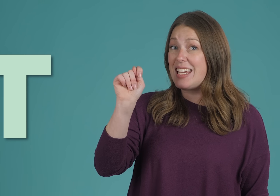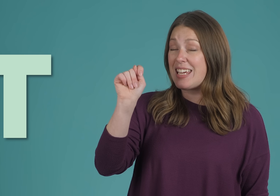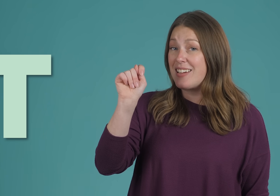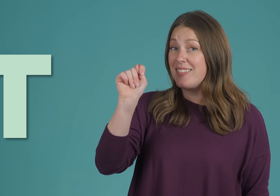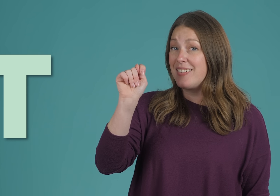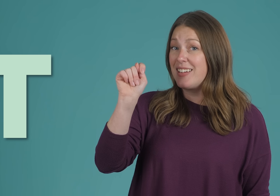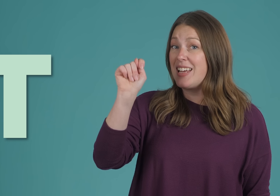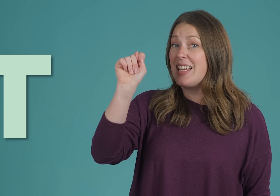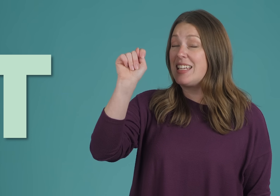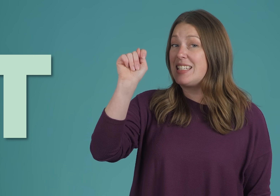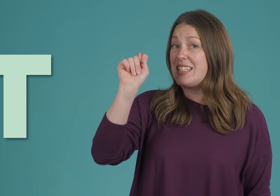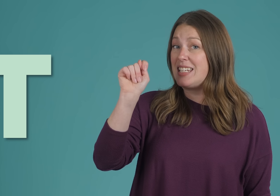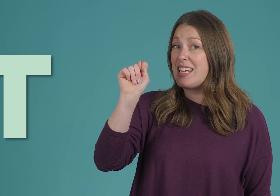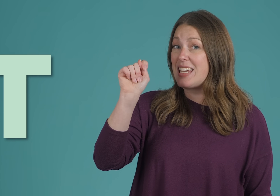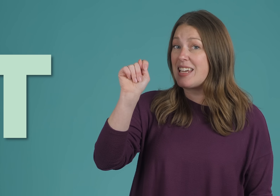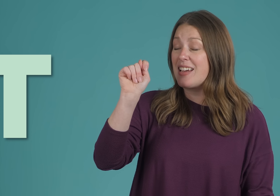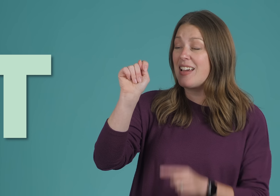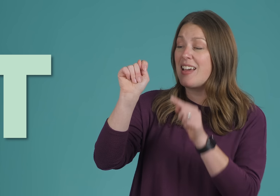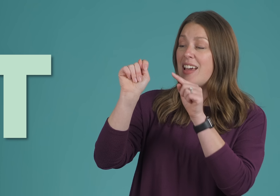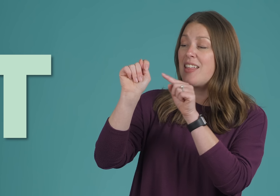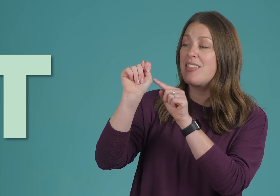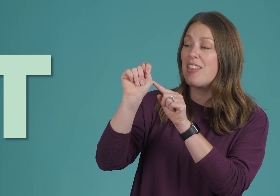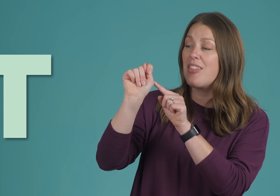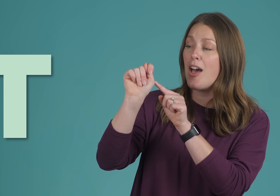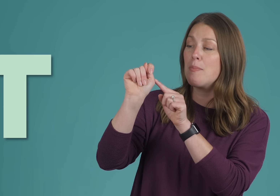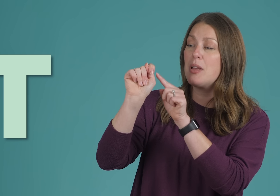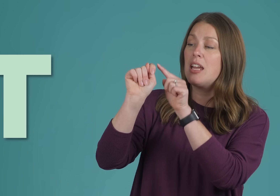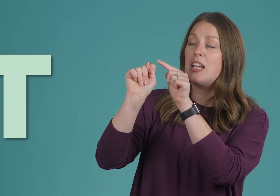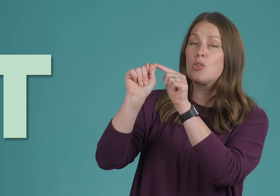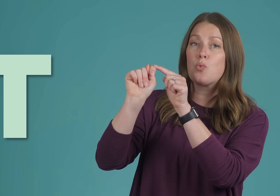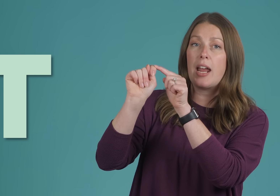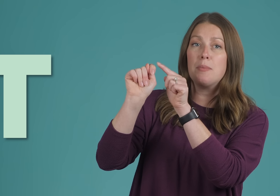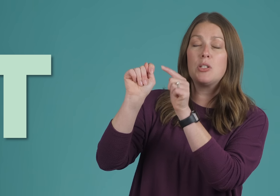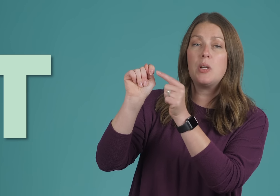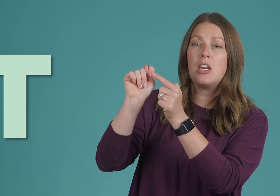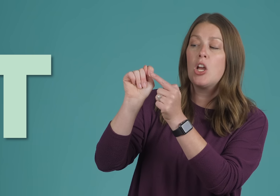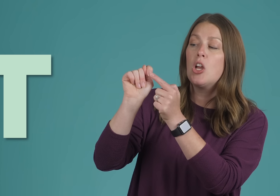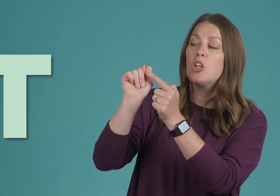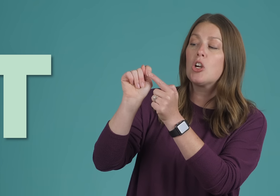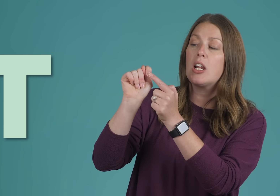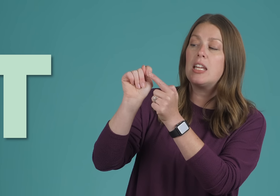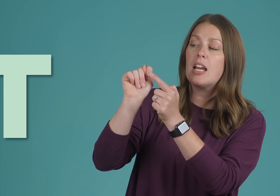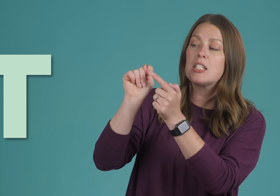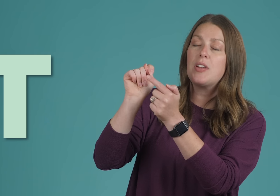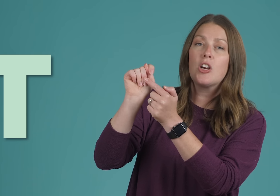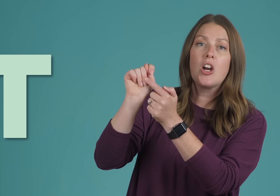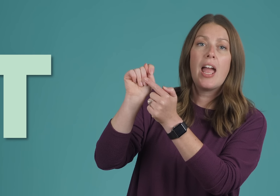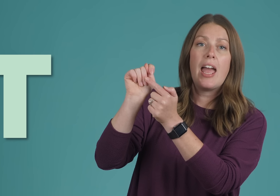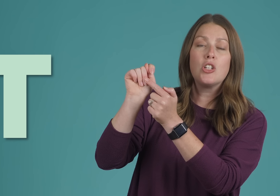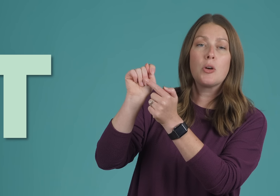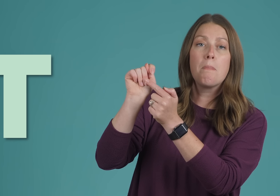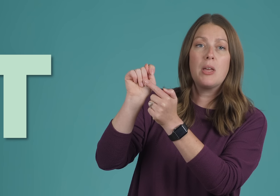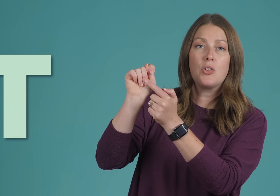T. T. The thumb is right in between your index finger and your middle